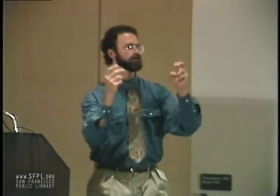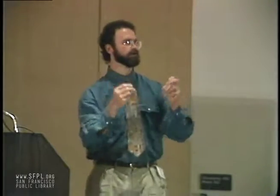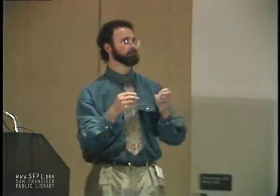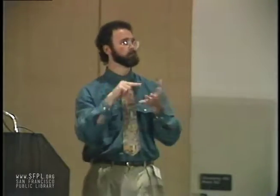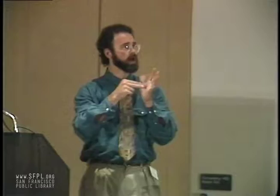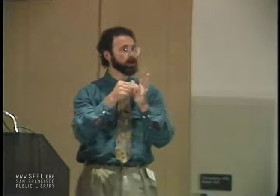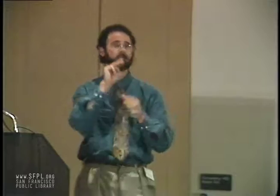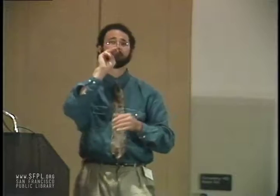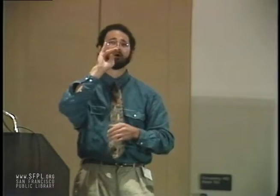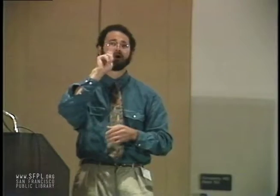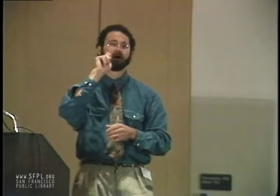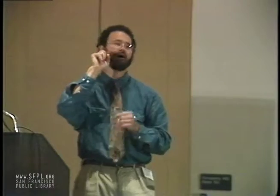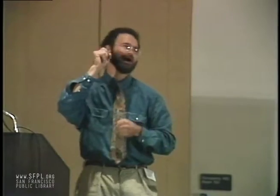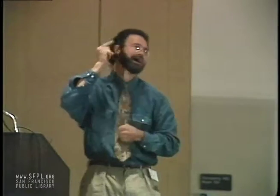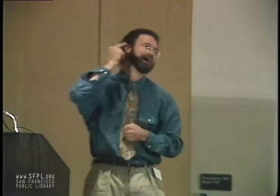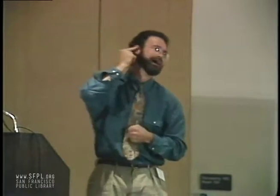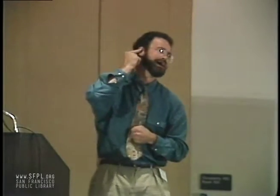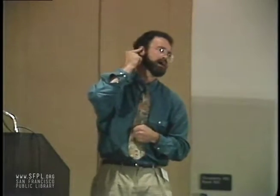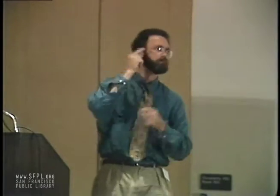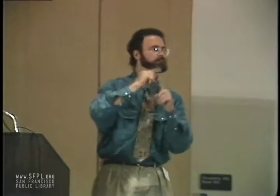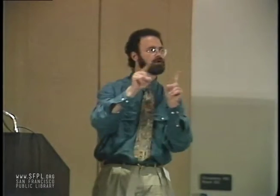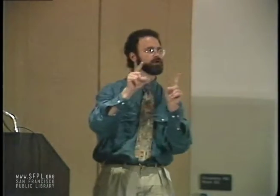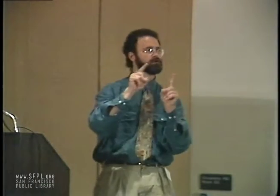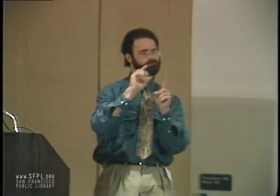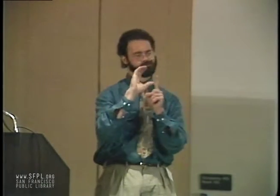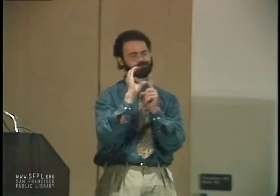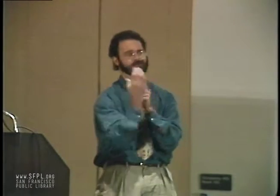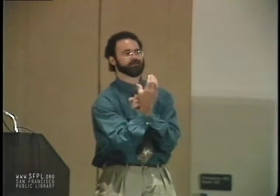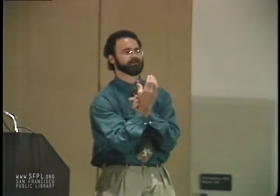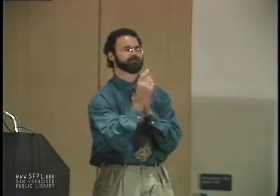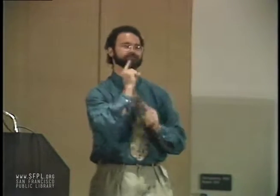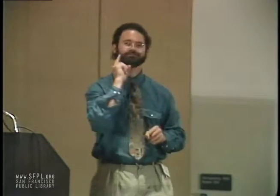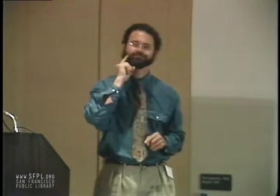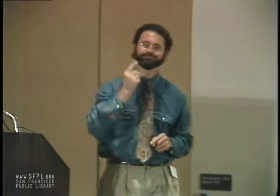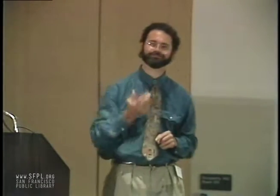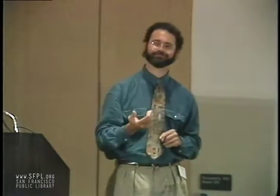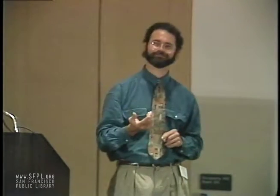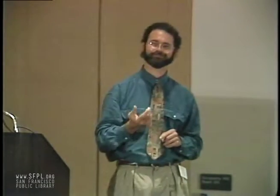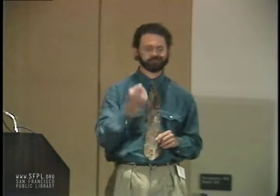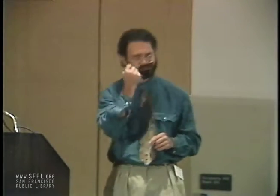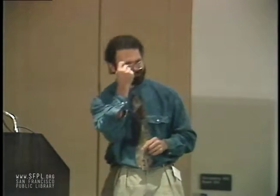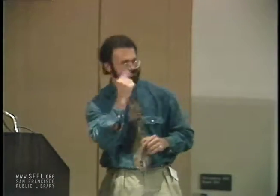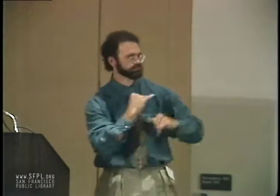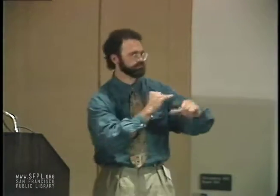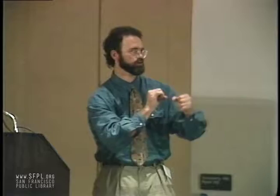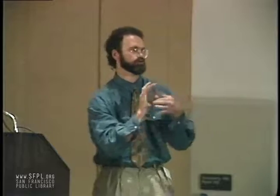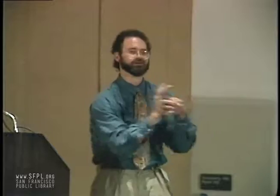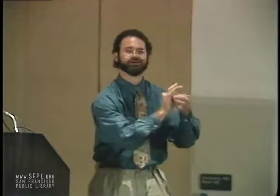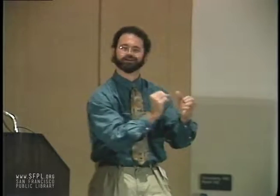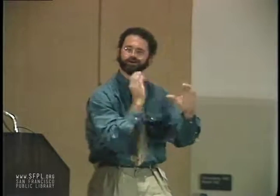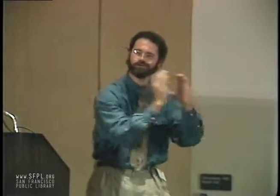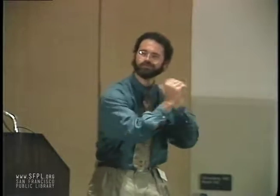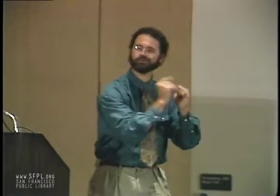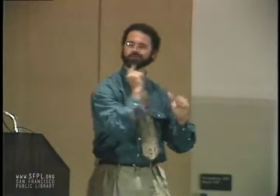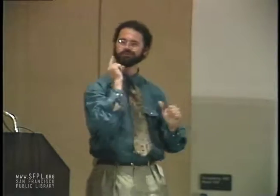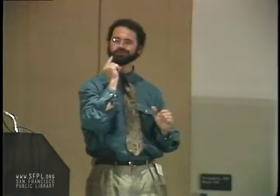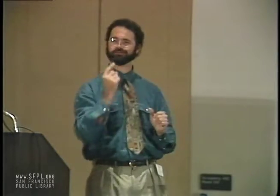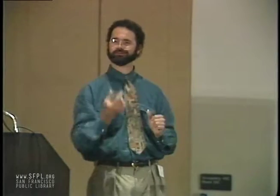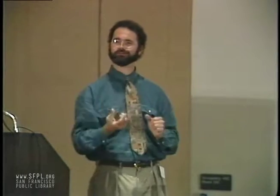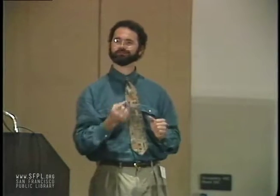Can a person be deaf and hearing both? Because Mike could hear, and yet He was culturally deaf because he could communicate, he